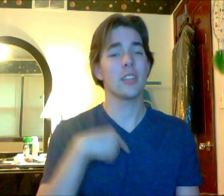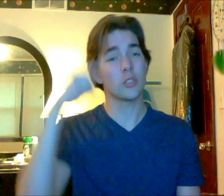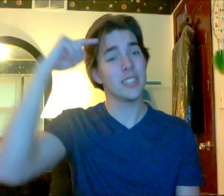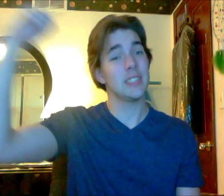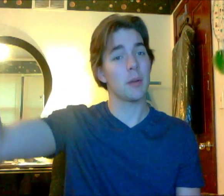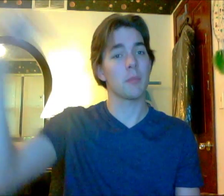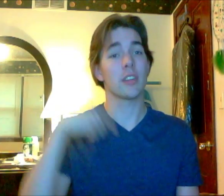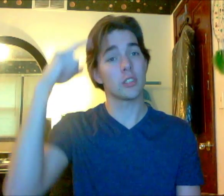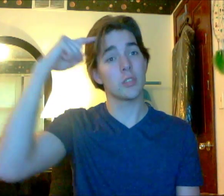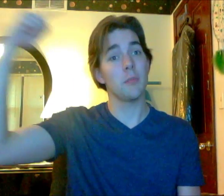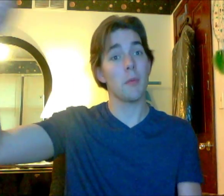be